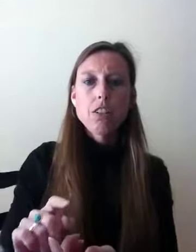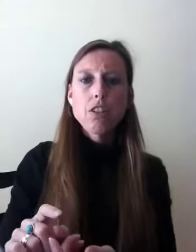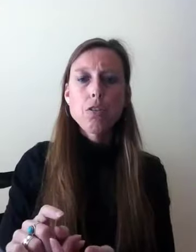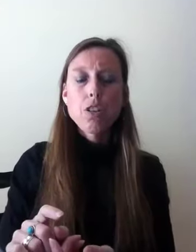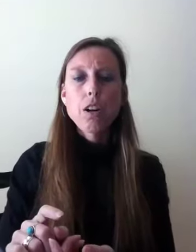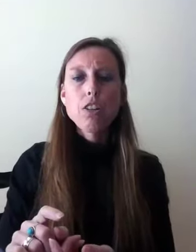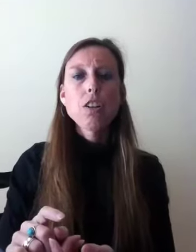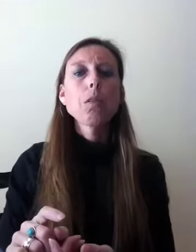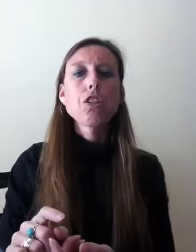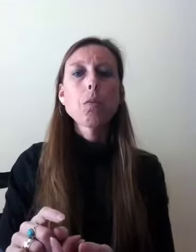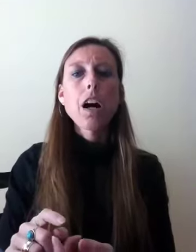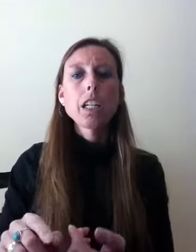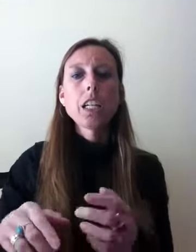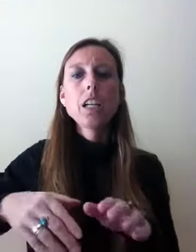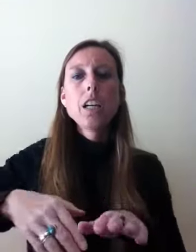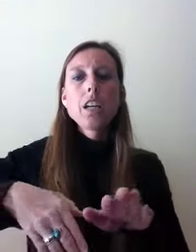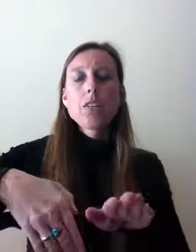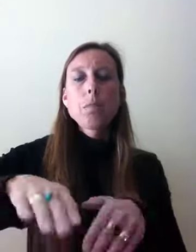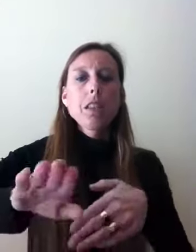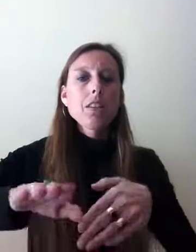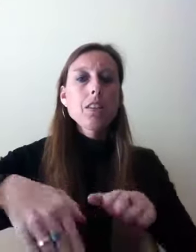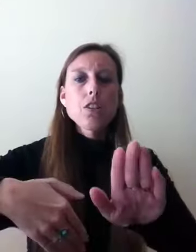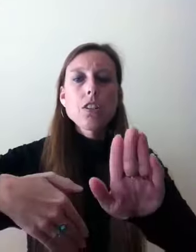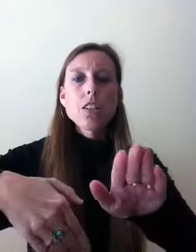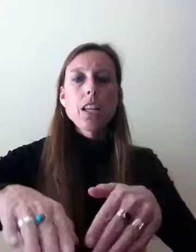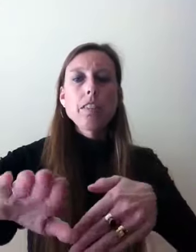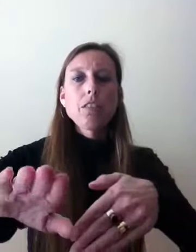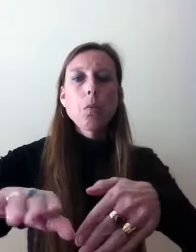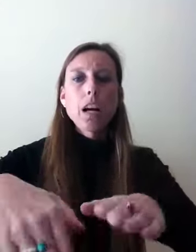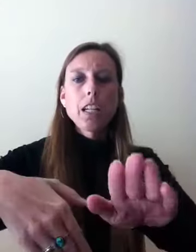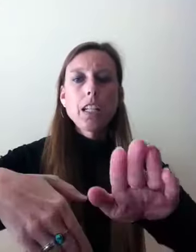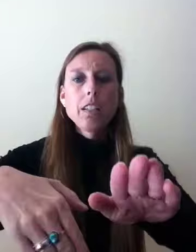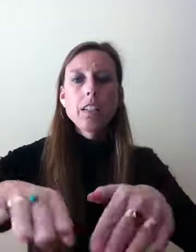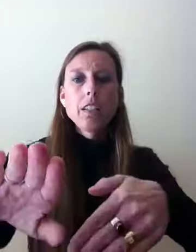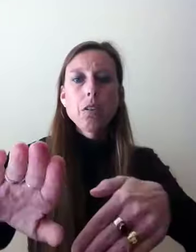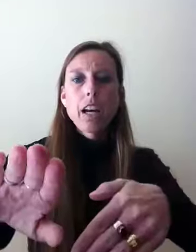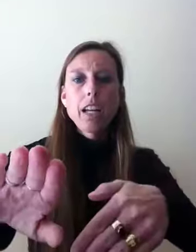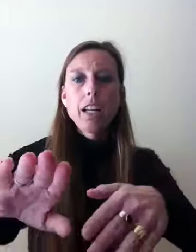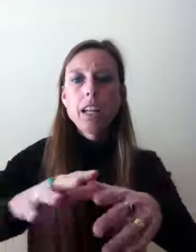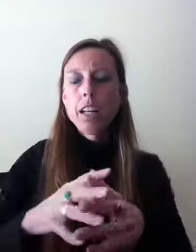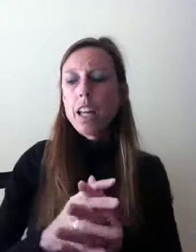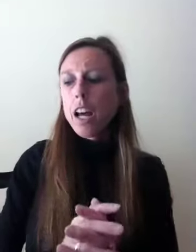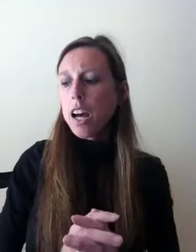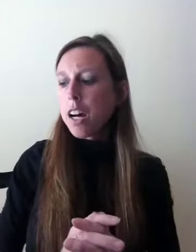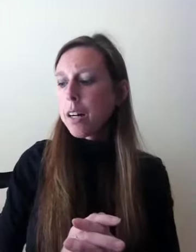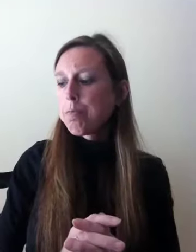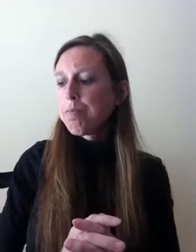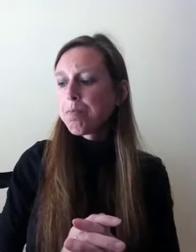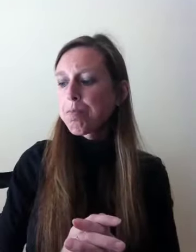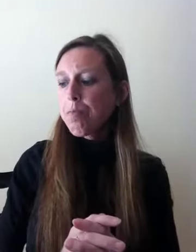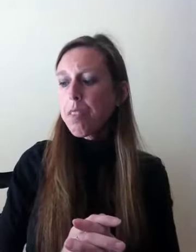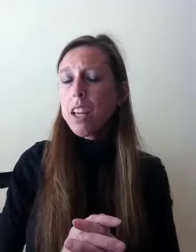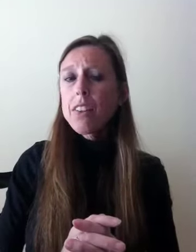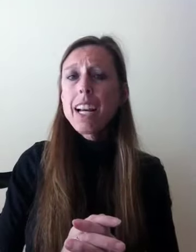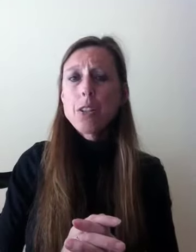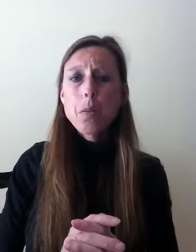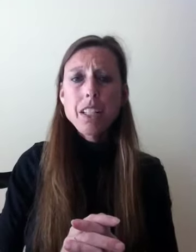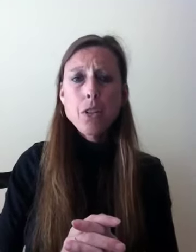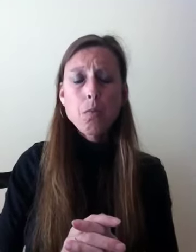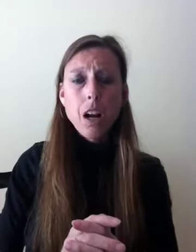use the direction in which you're walking. But this is just the sign for walking, okay? The next one is